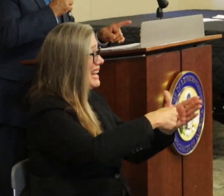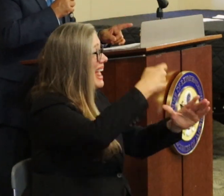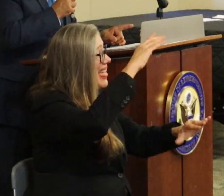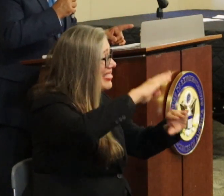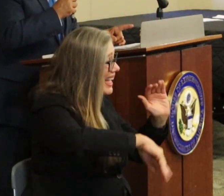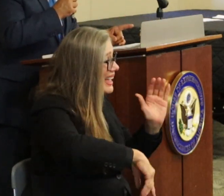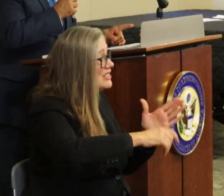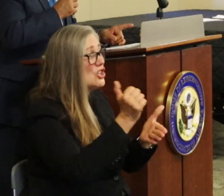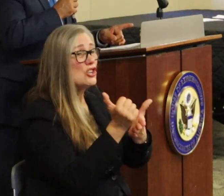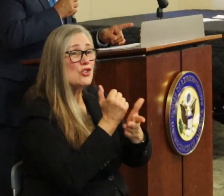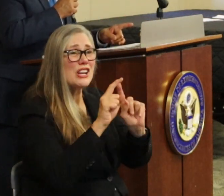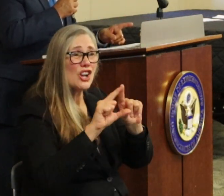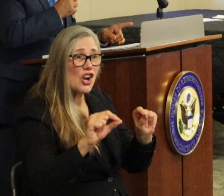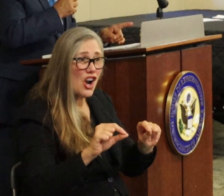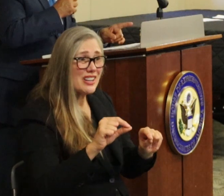credit card debt.